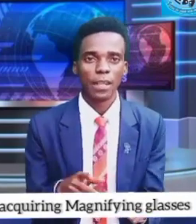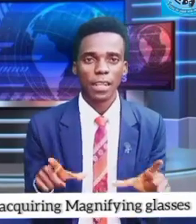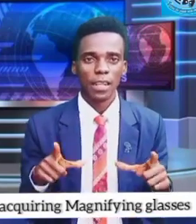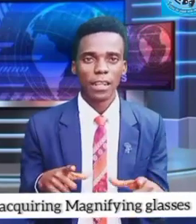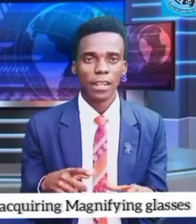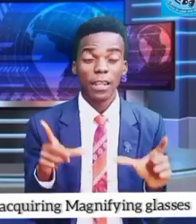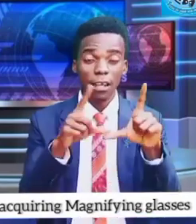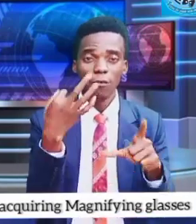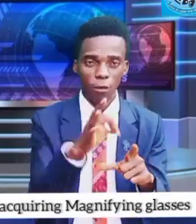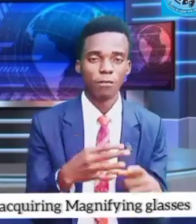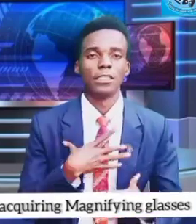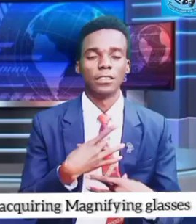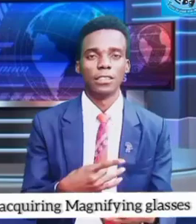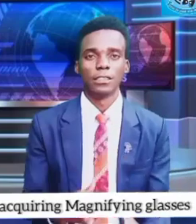interest."